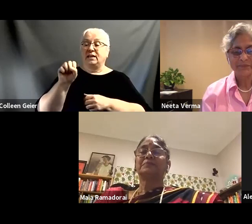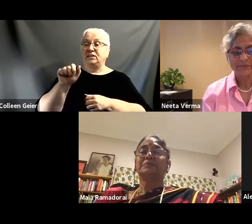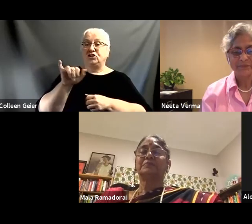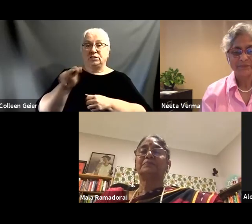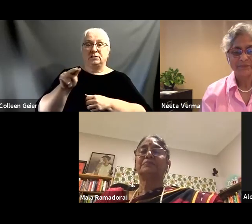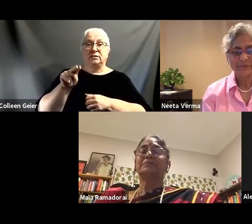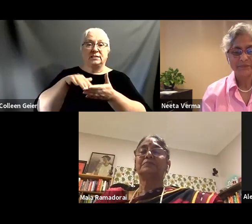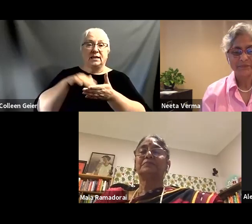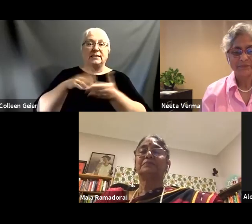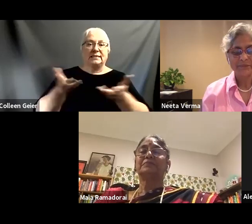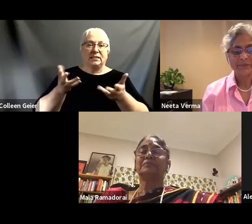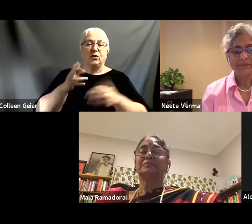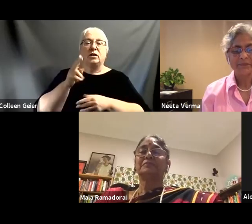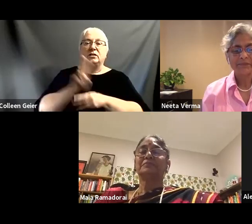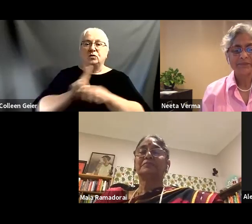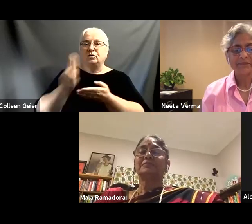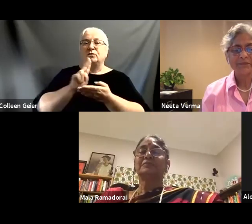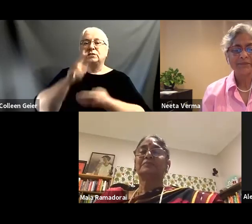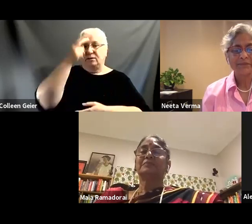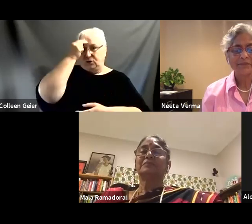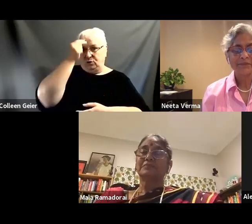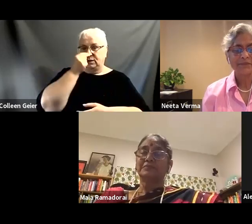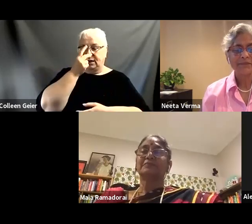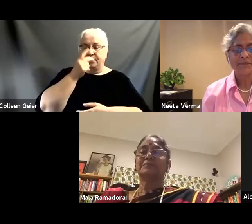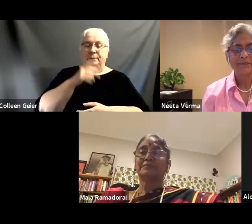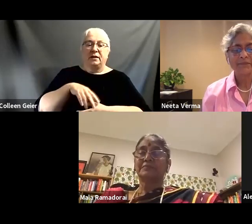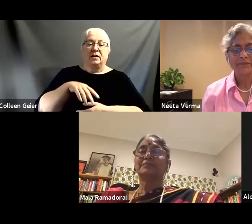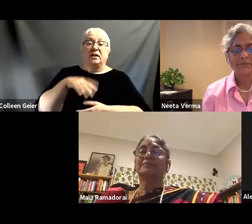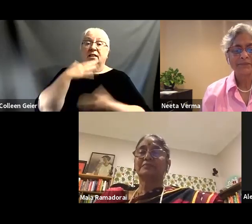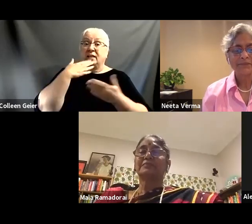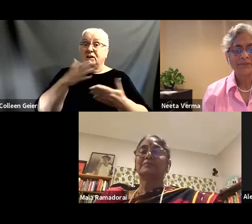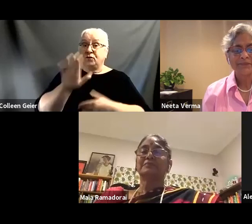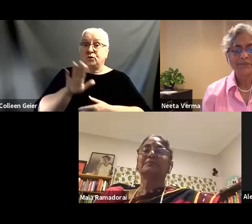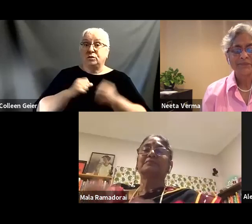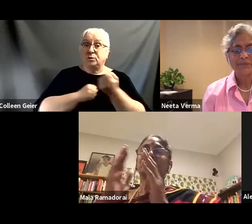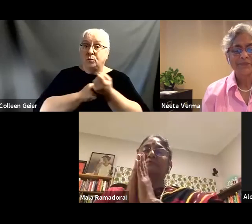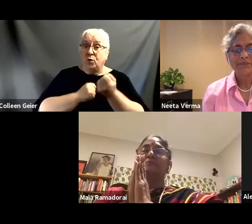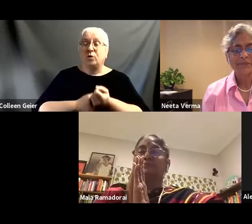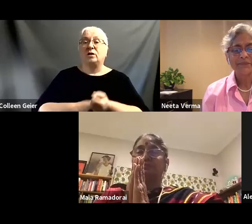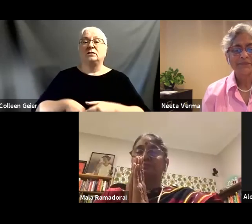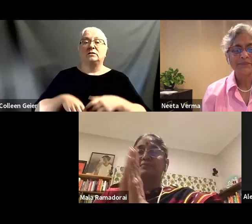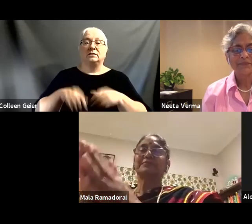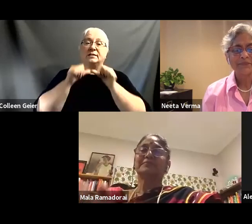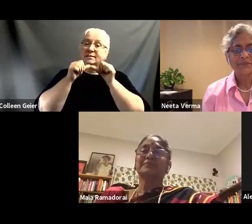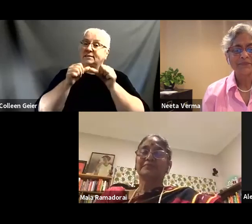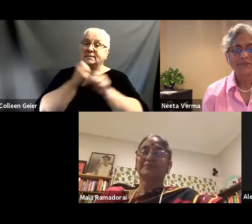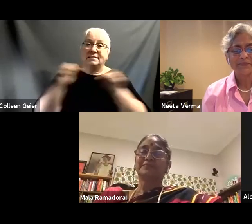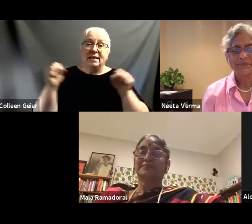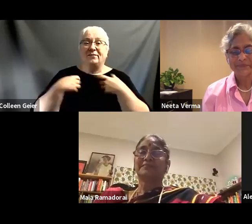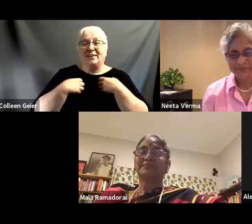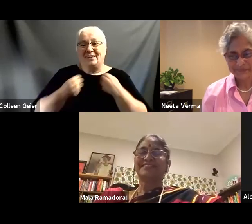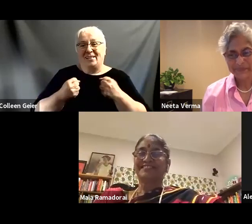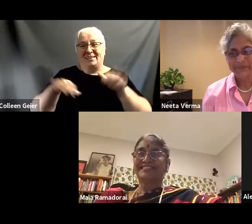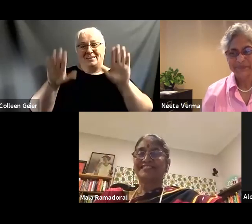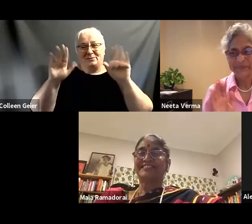Dame. It's been wonderful to have you here. Thank you for your support. Stay safe, stay healthy, and goodbye.